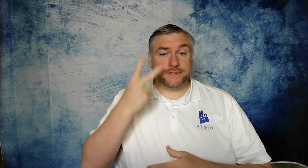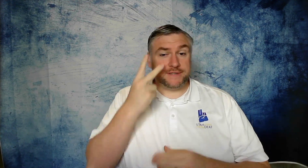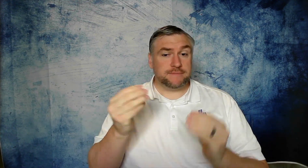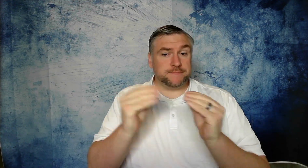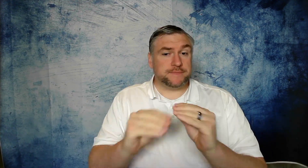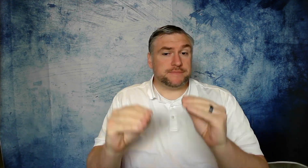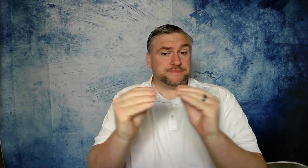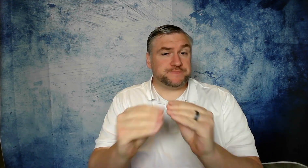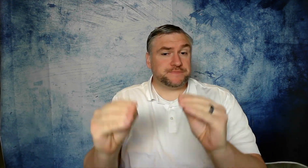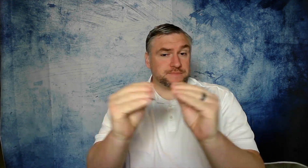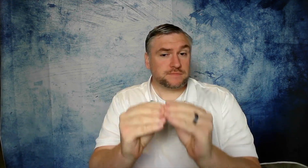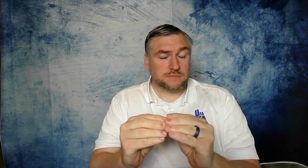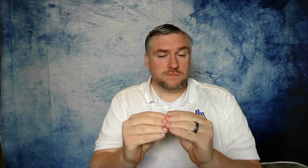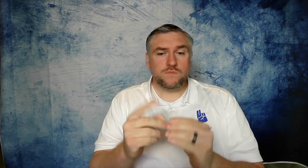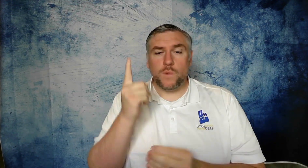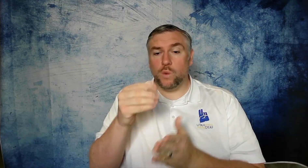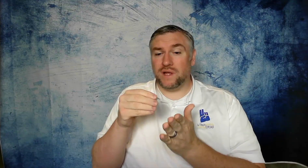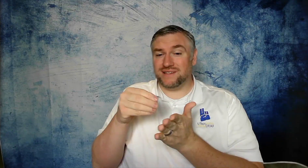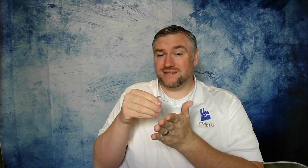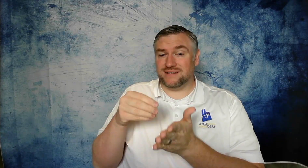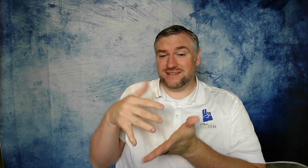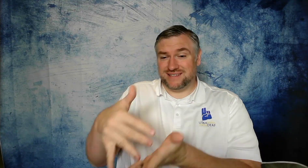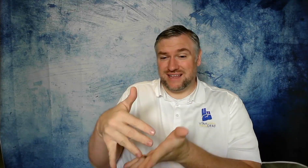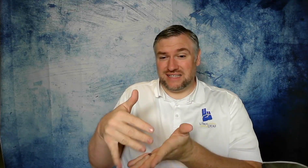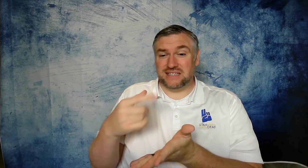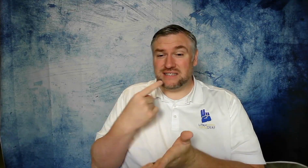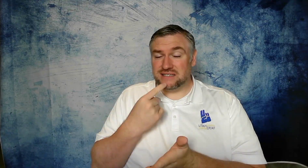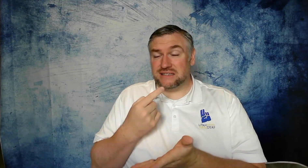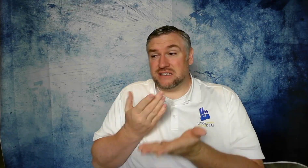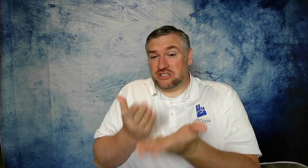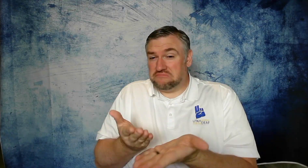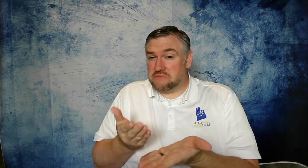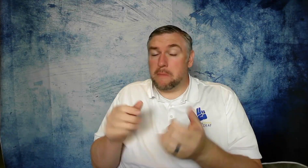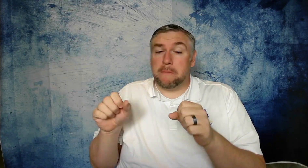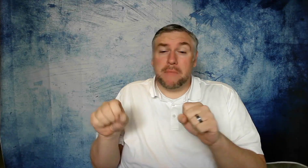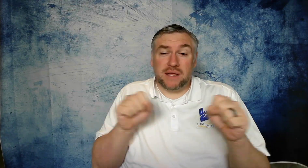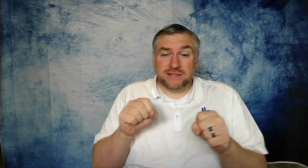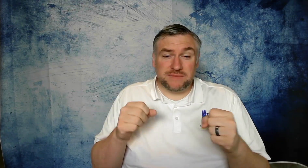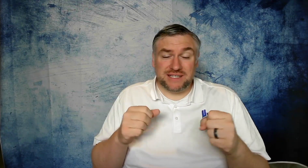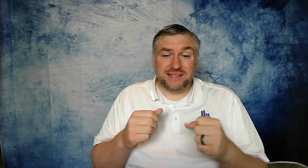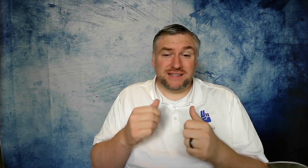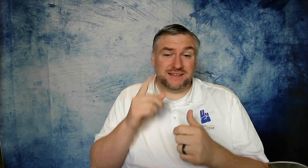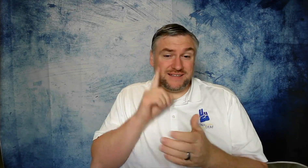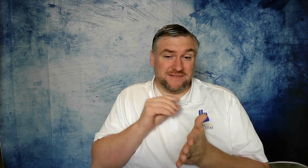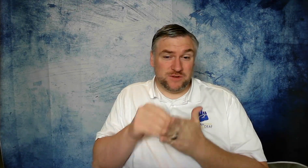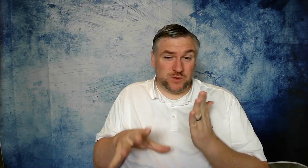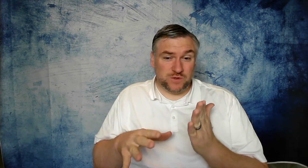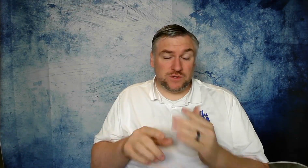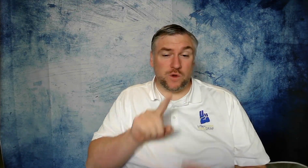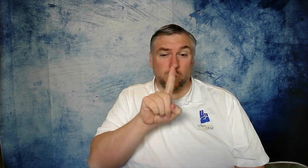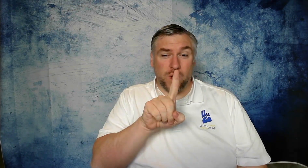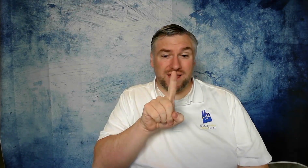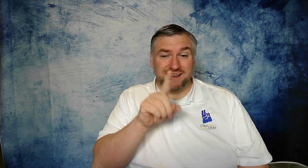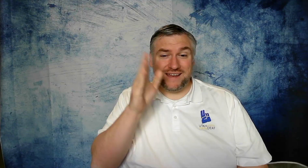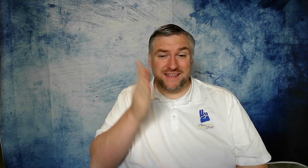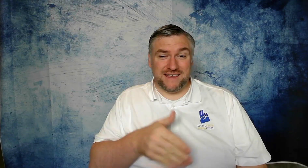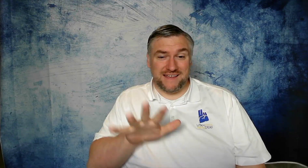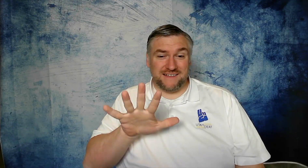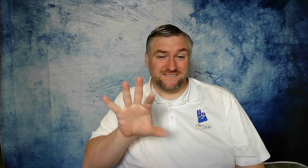it. And we're seeing more and more students. One study says there's possibly one